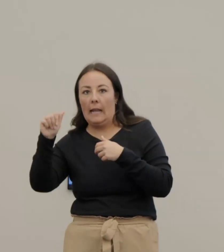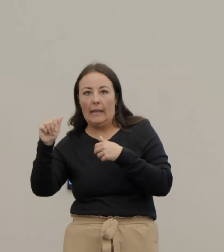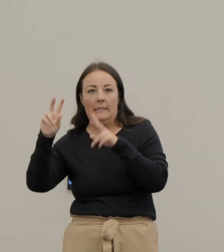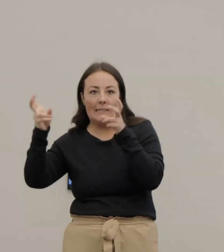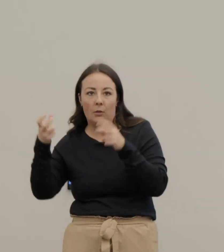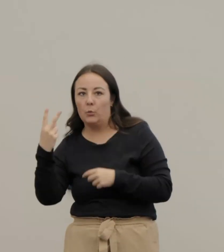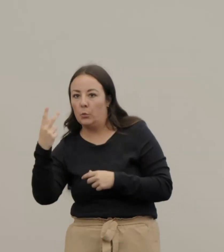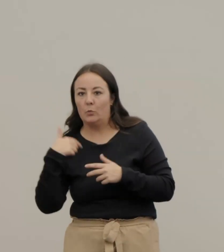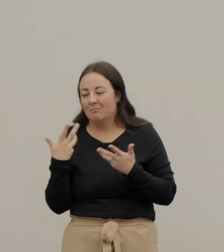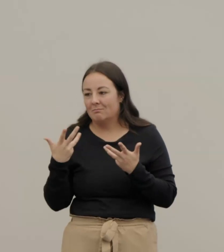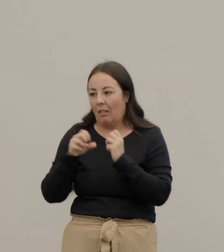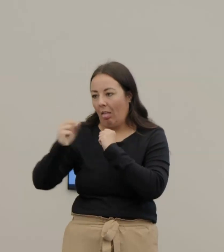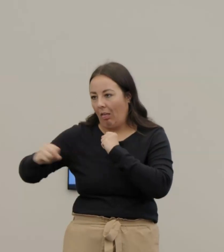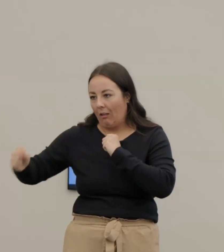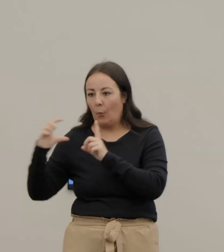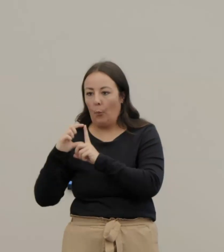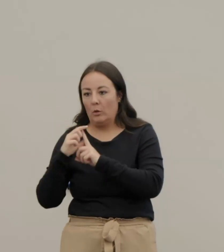writer, so sorry.